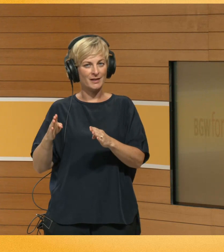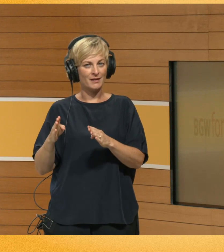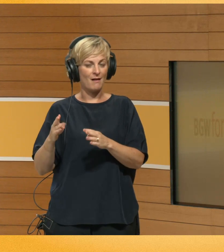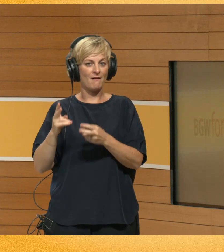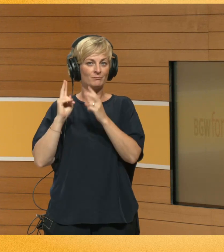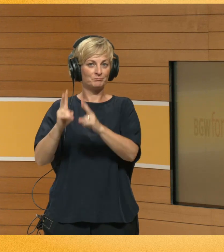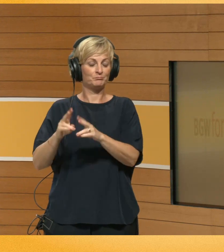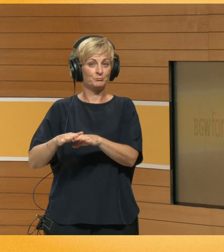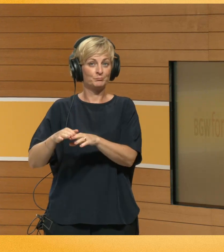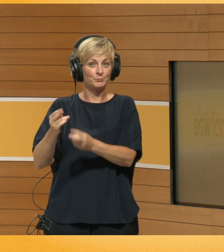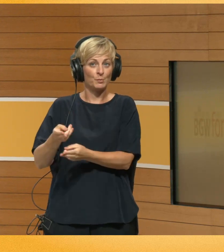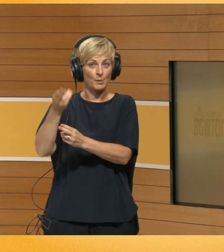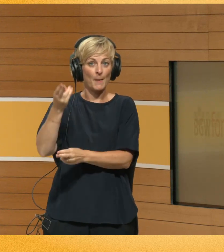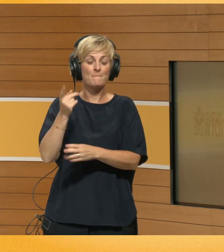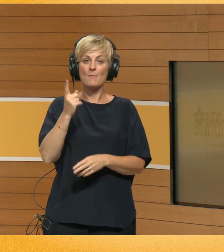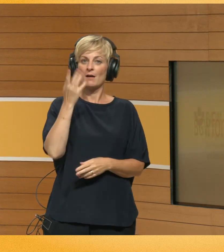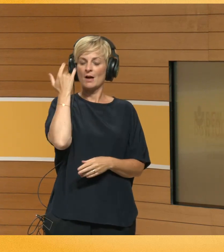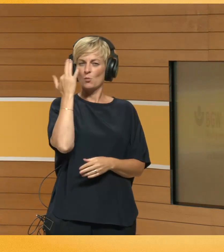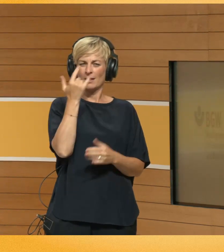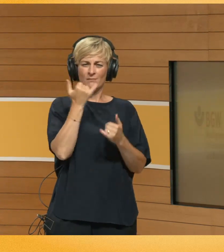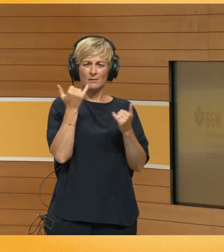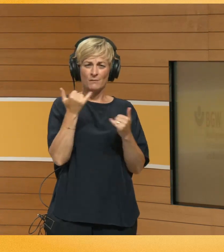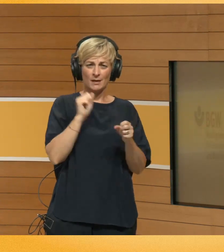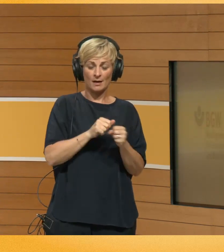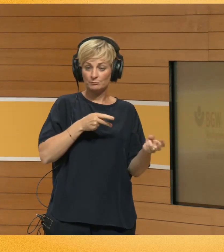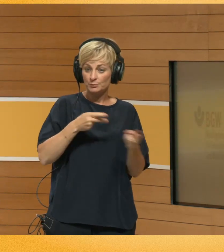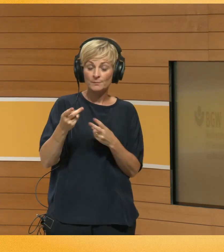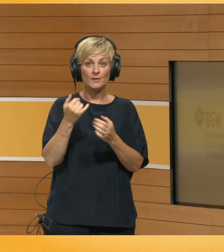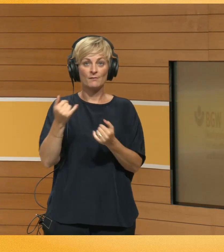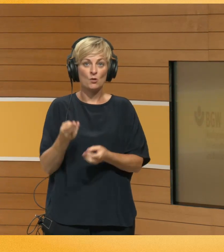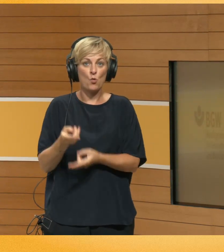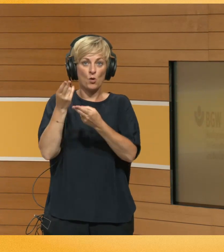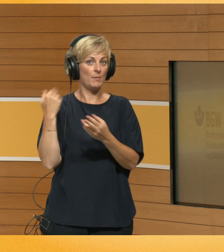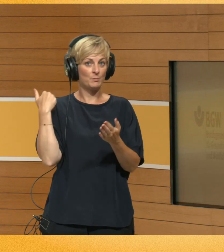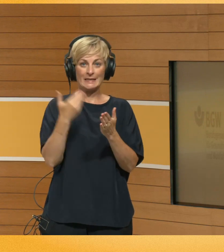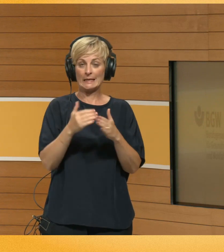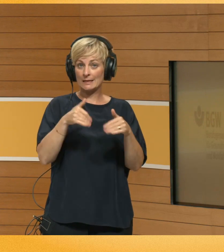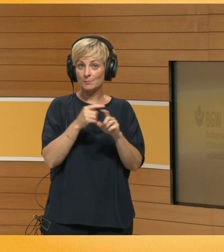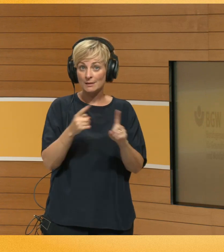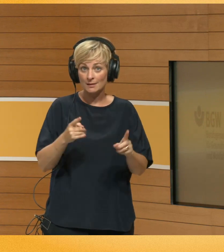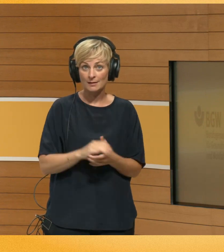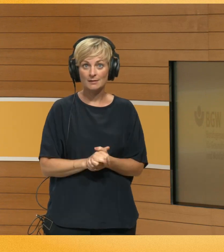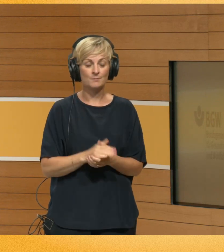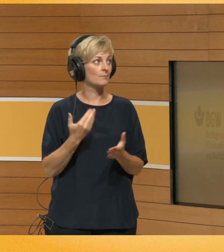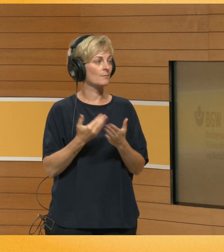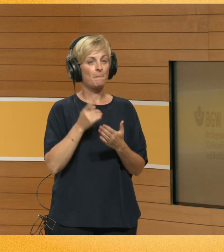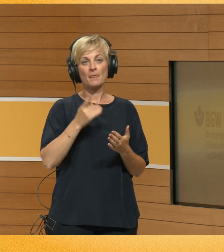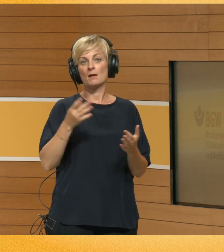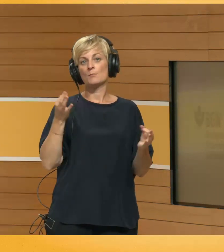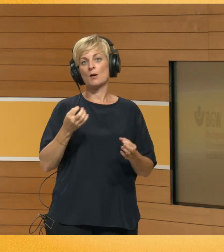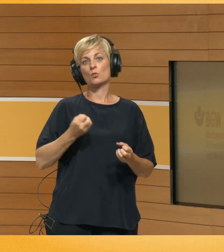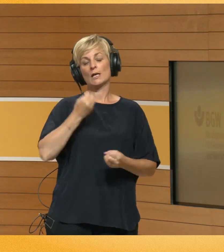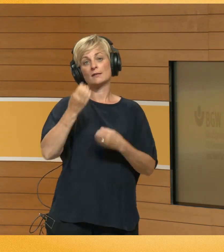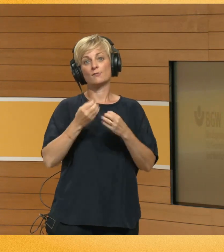before, and we had to do it. So we had to get creative. There was a lot of great initiatives around the city and the